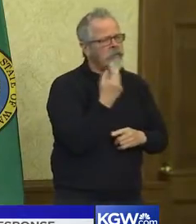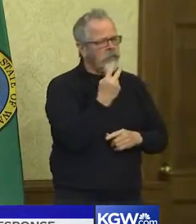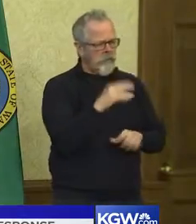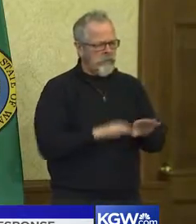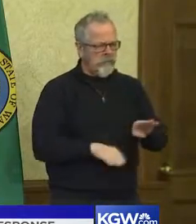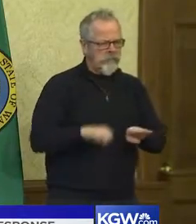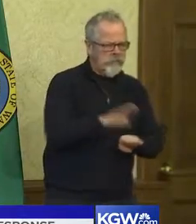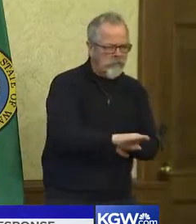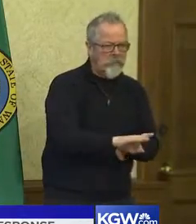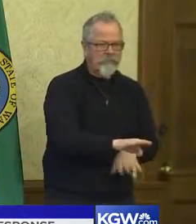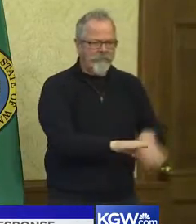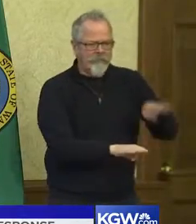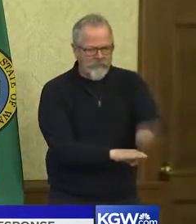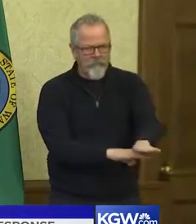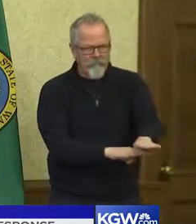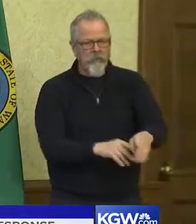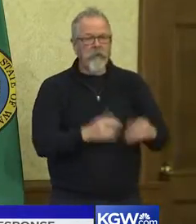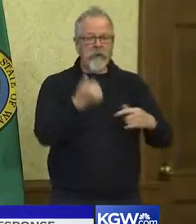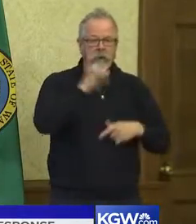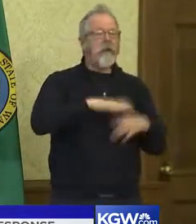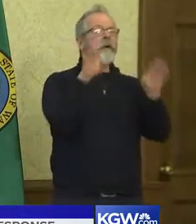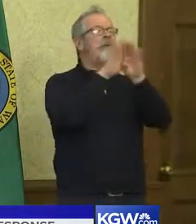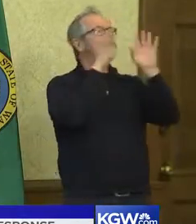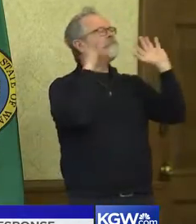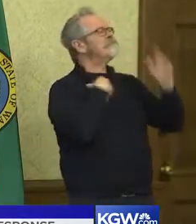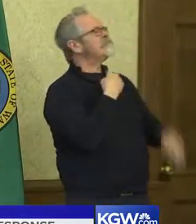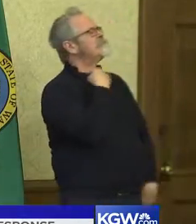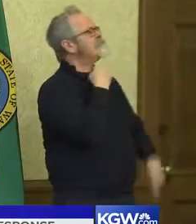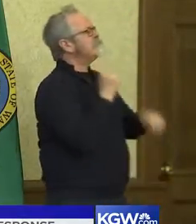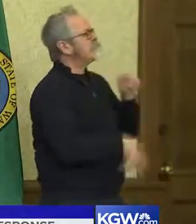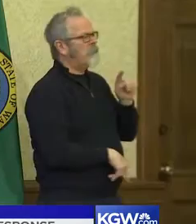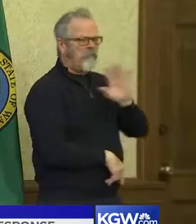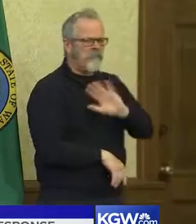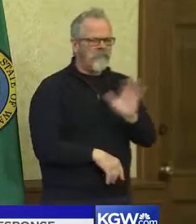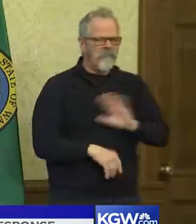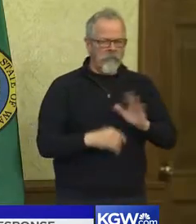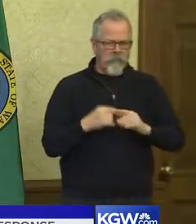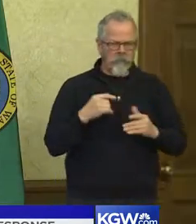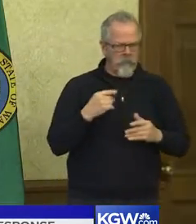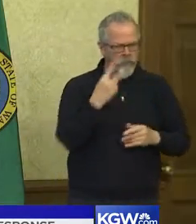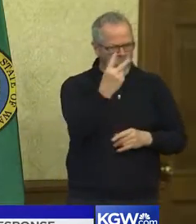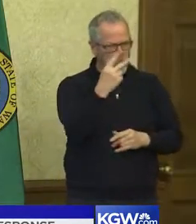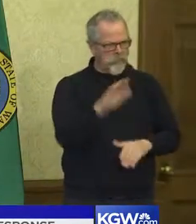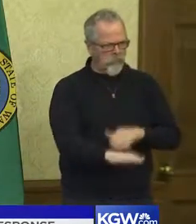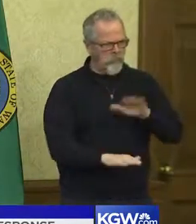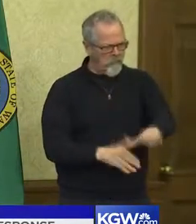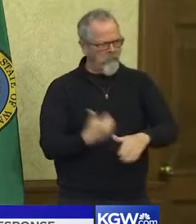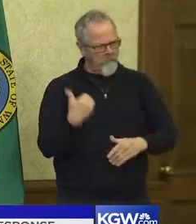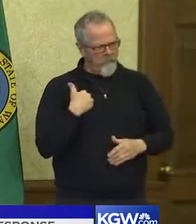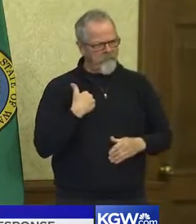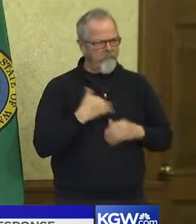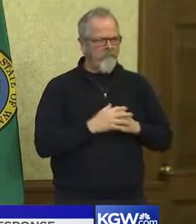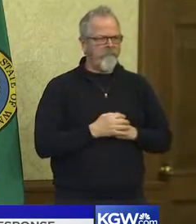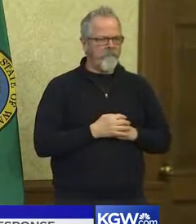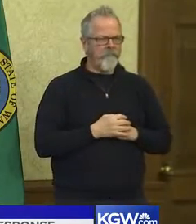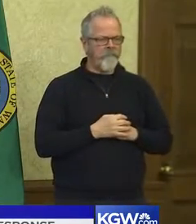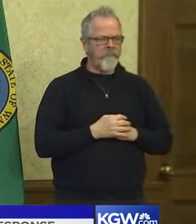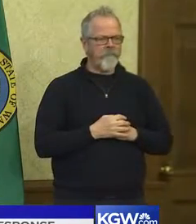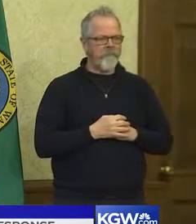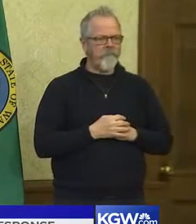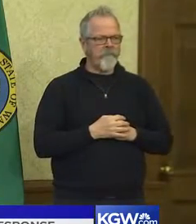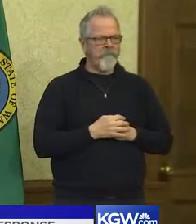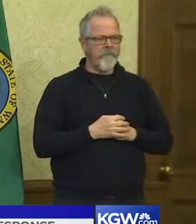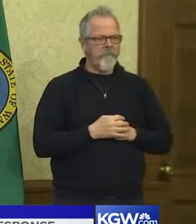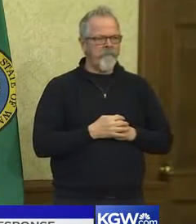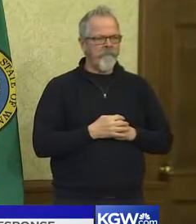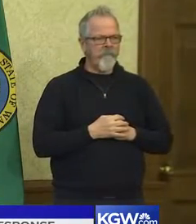is to be prepared. 4 key things: go to the website, sign up for the action alerts. Number 2, use the eligibility checker.